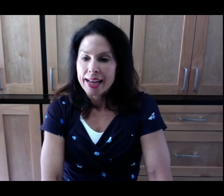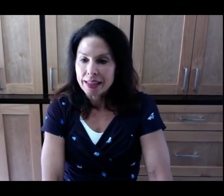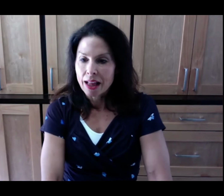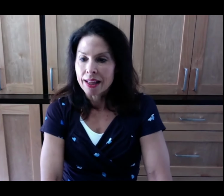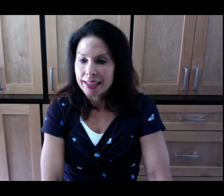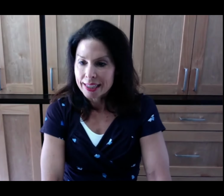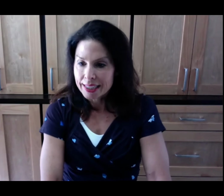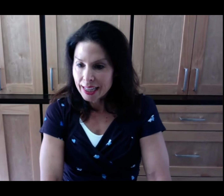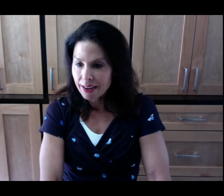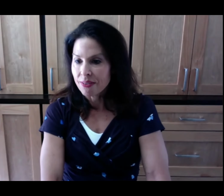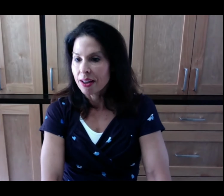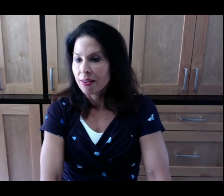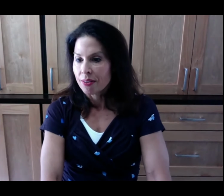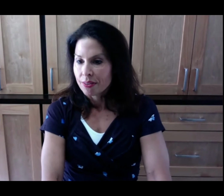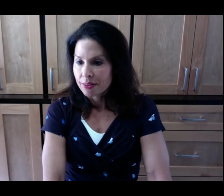and maybe like thank you.